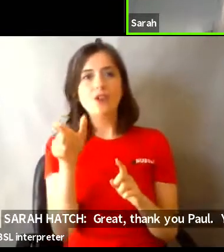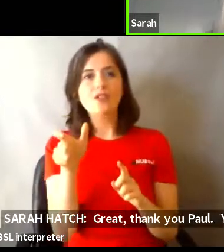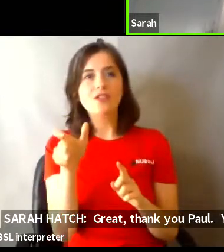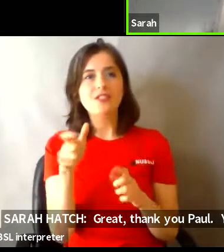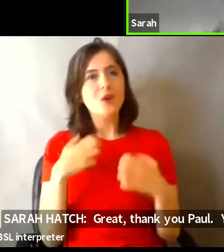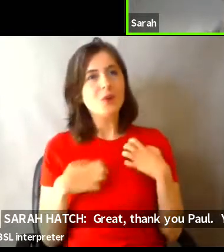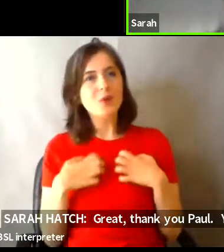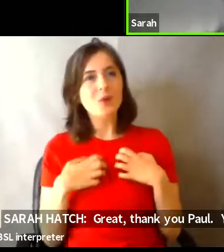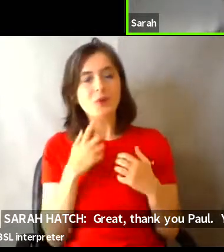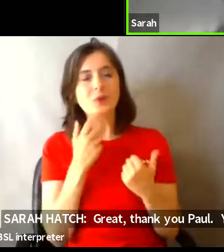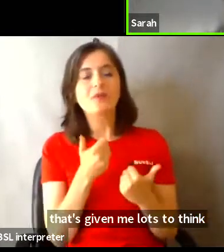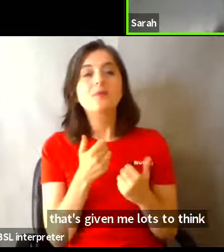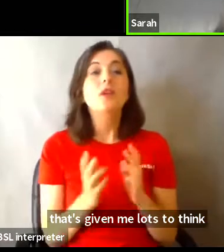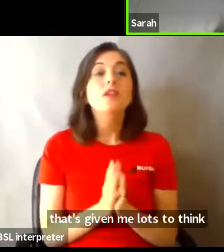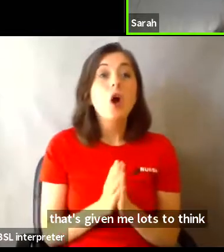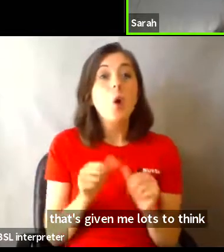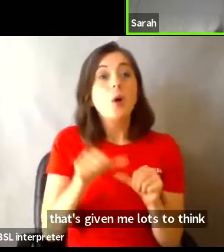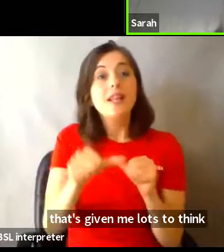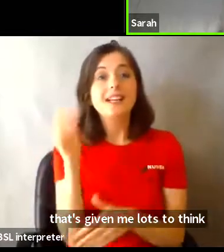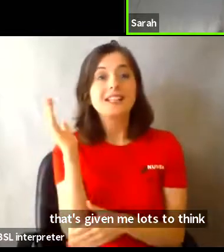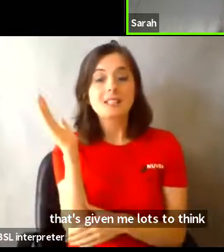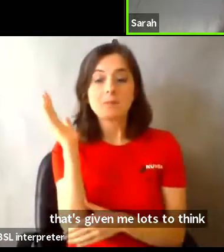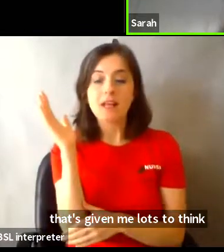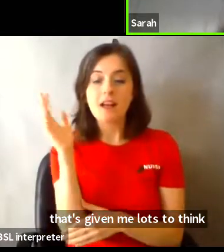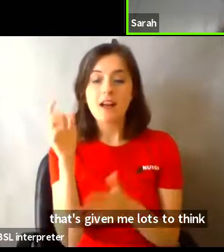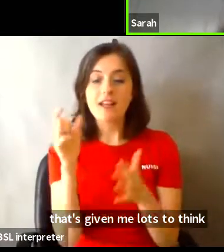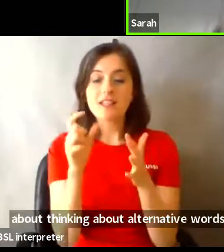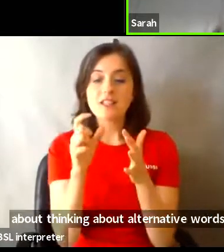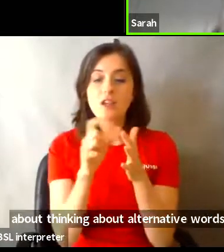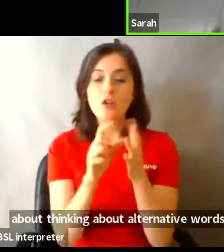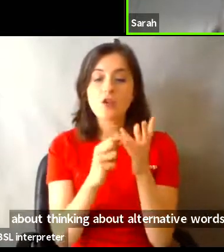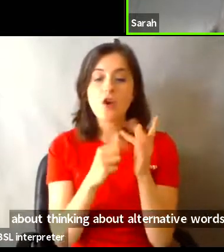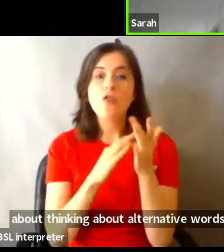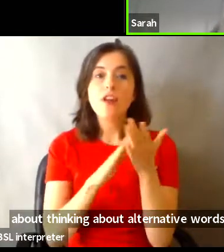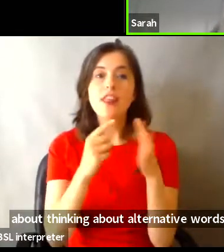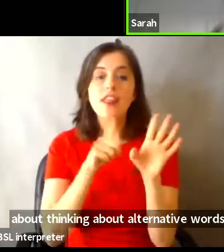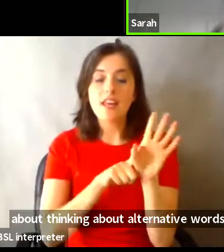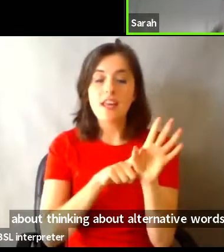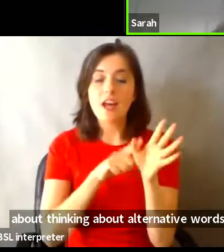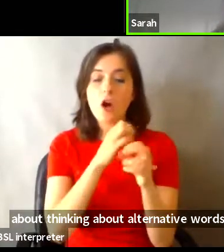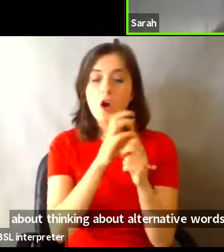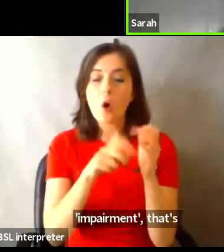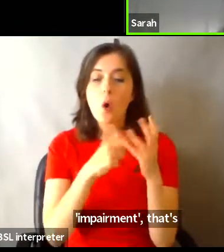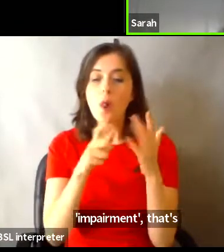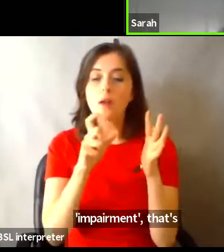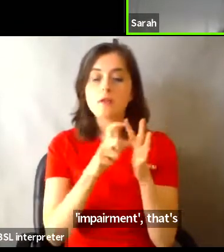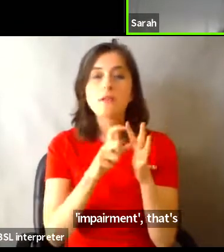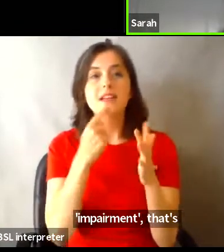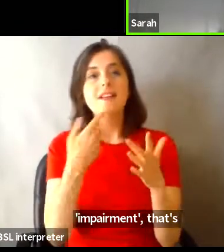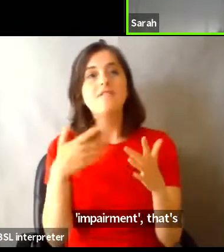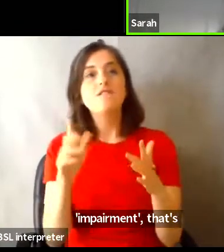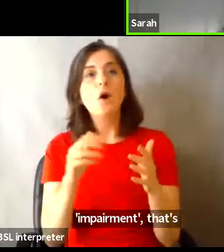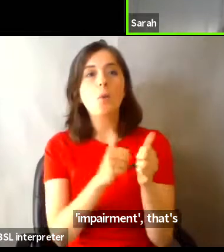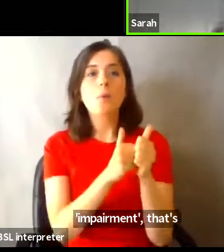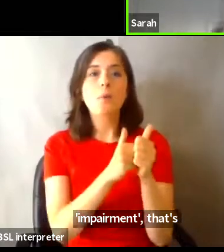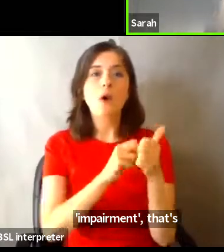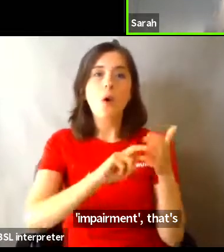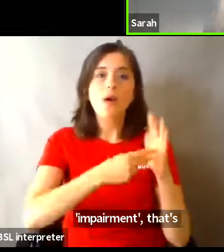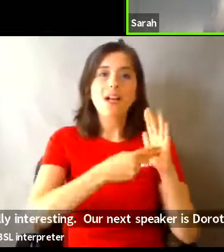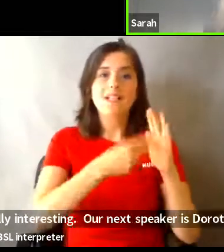interesting. So our next speaker is Dorothy Gould, and Dorothy is from Liberation. Over to you,